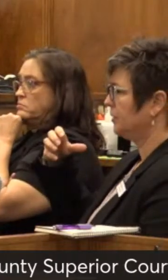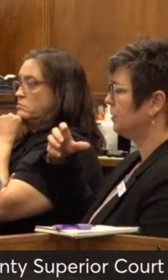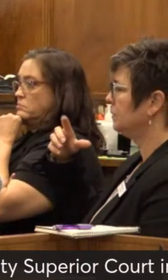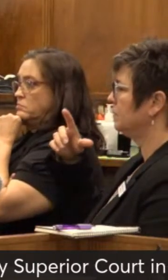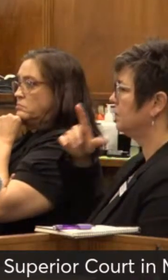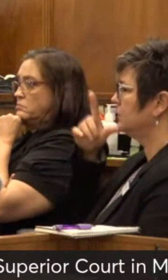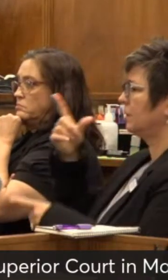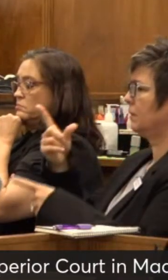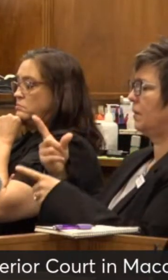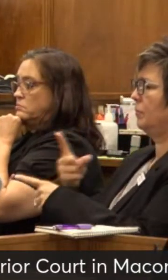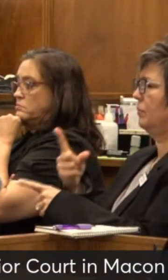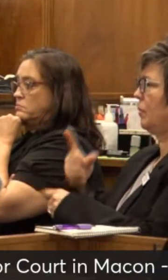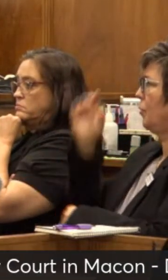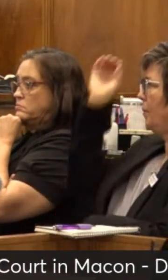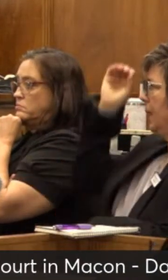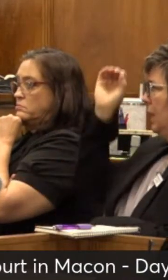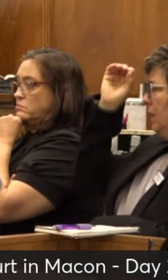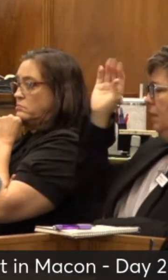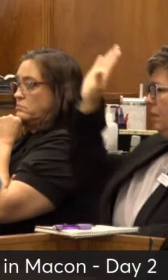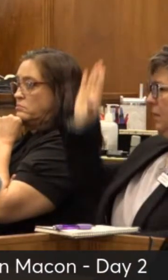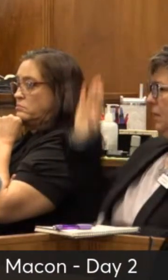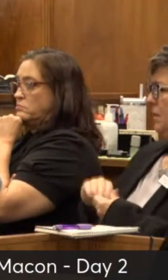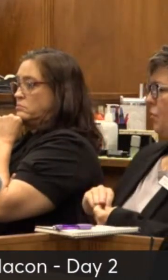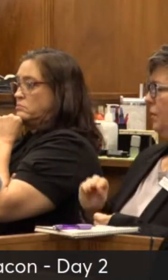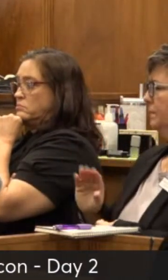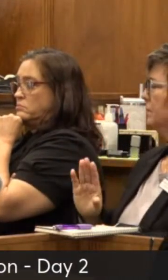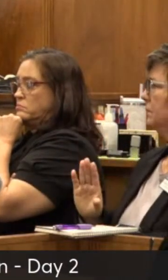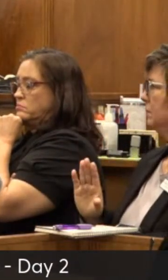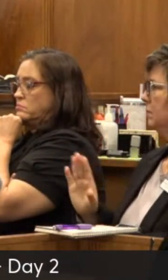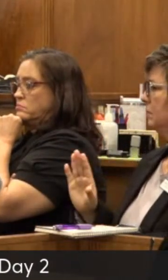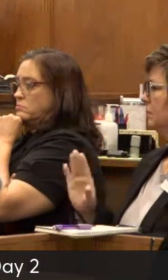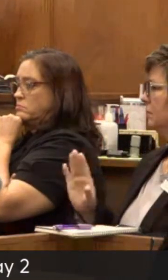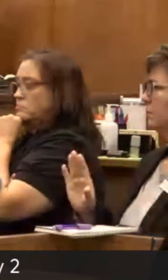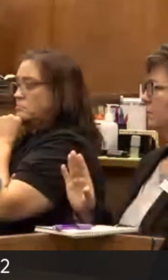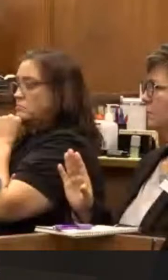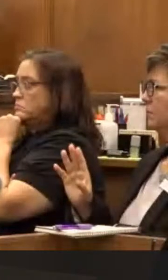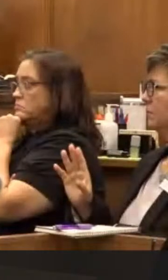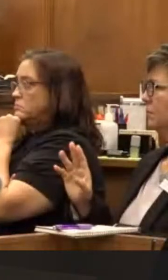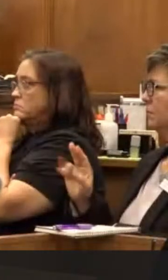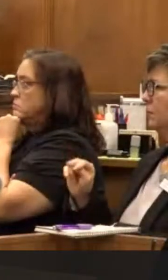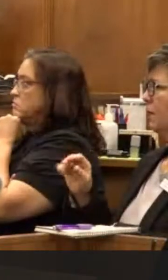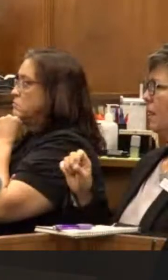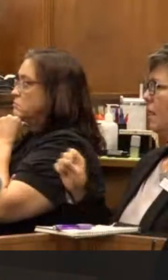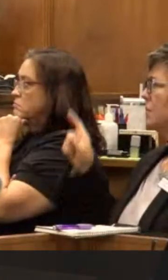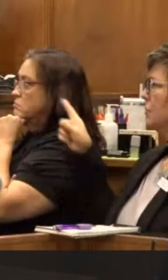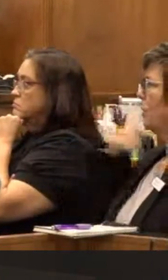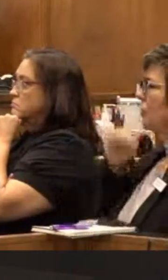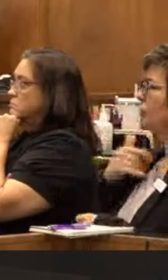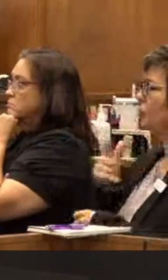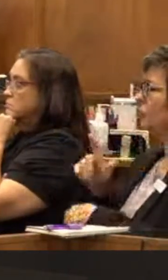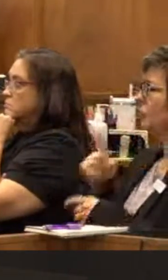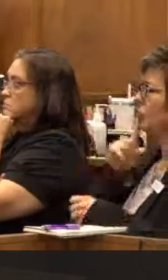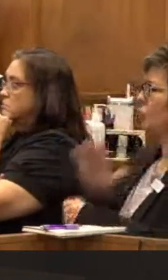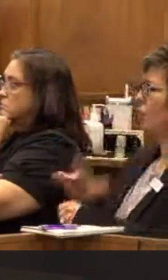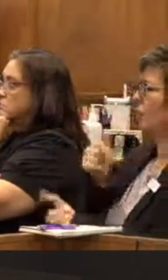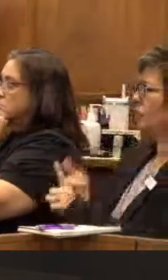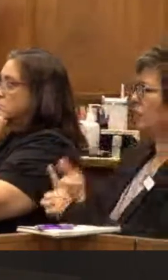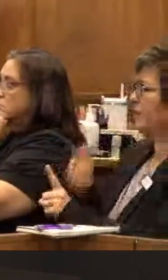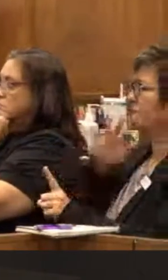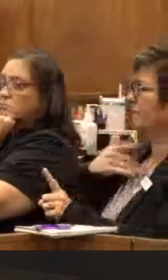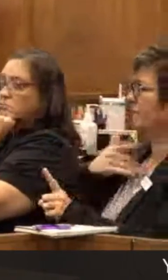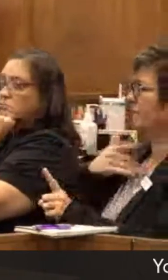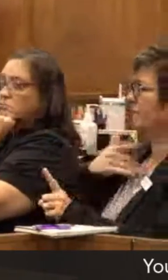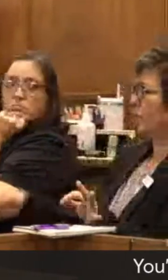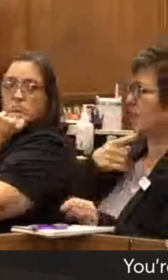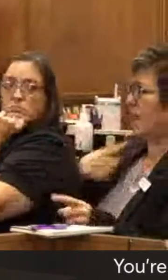improper opinion testimony unless petitioner wants to tender her as an expert in linguistics. I believe this is